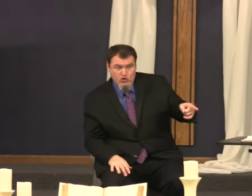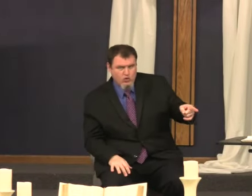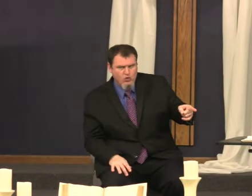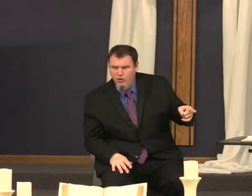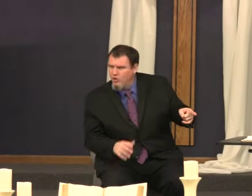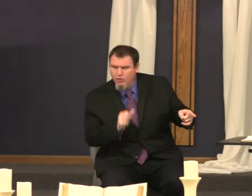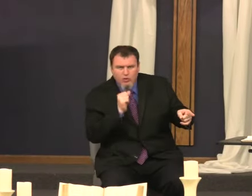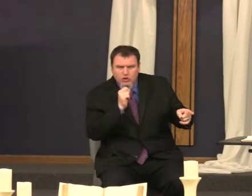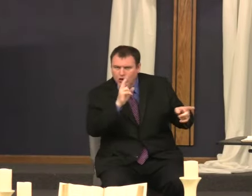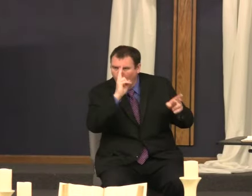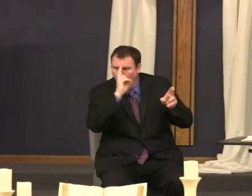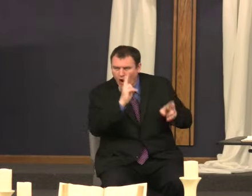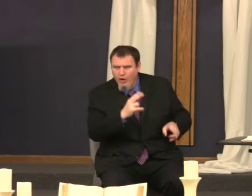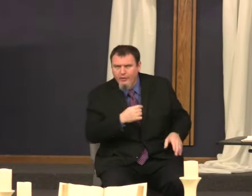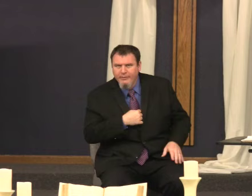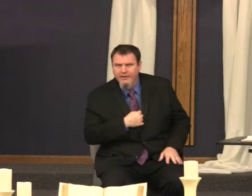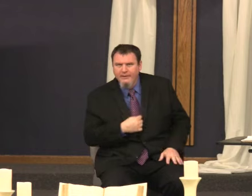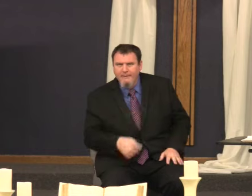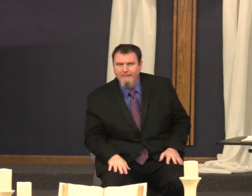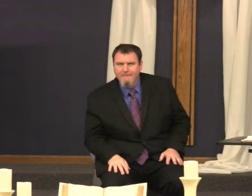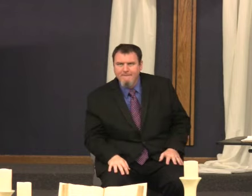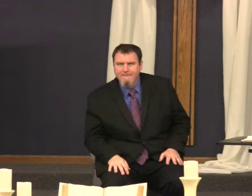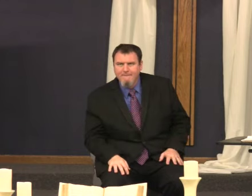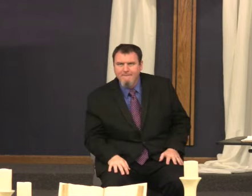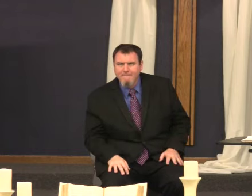you dishonor me.